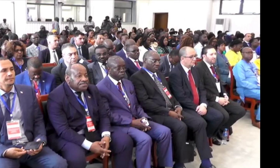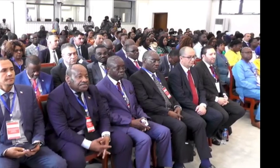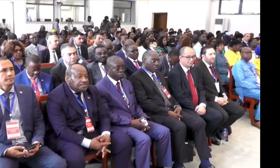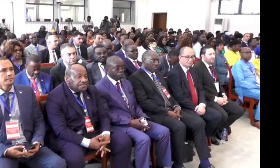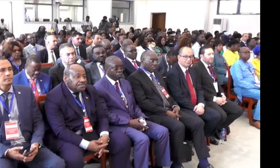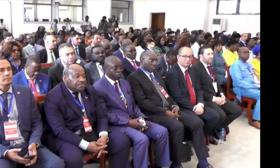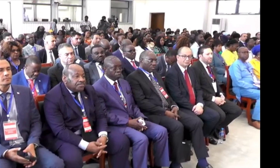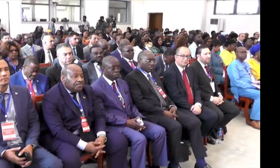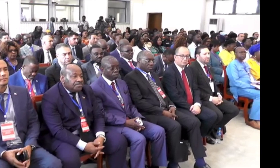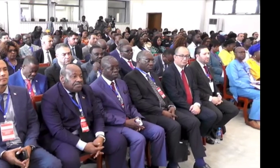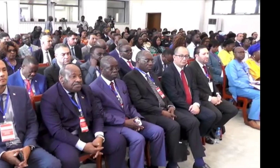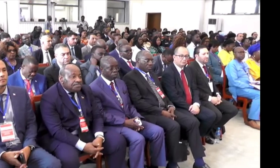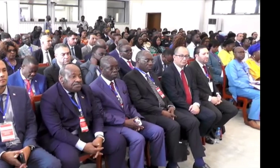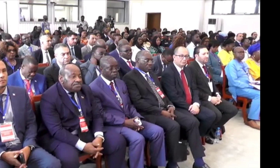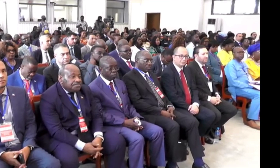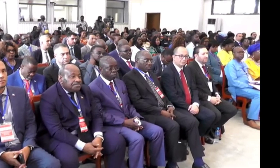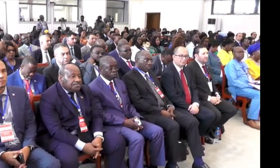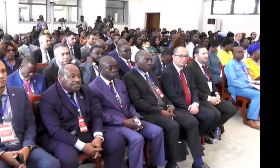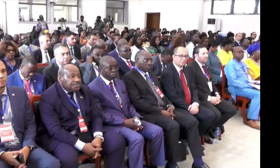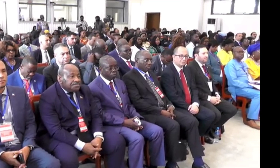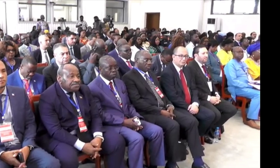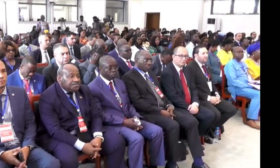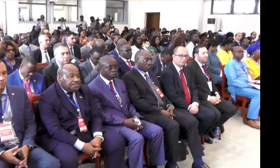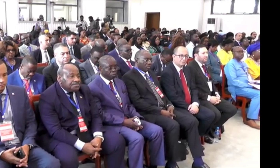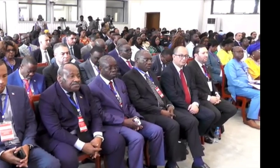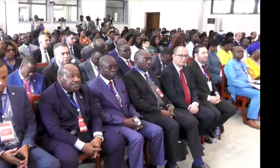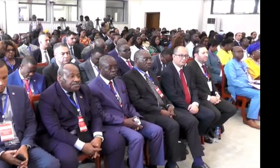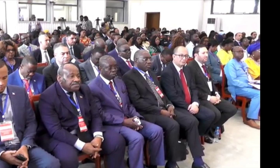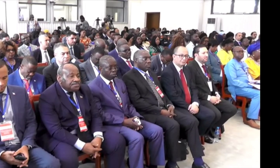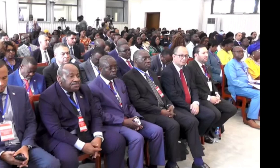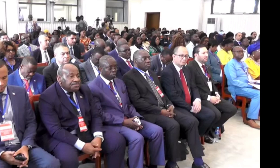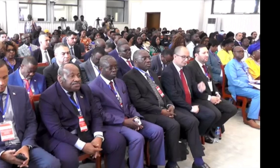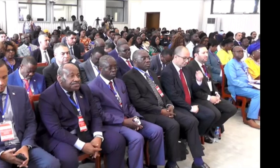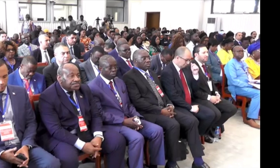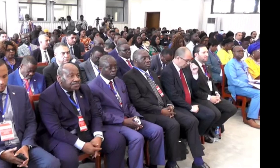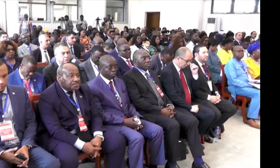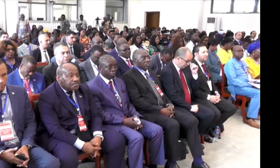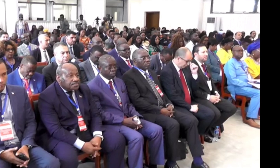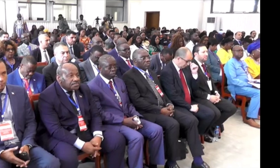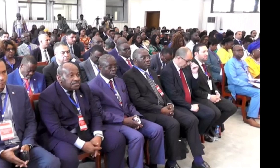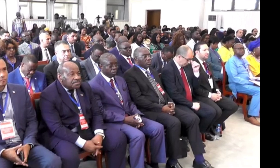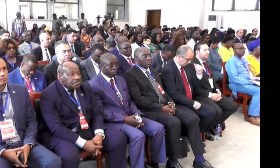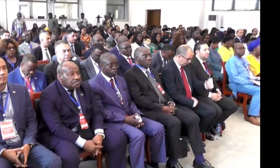This morning, I'm privileged to welcome you all to the